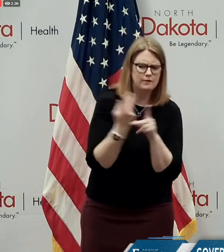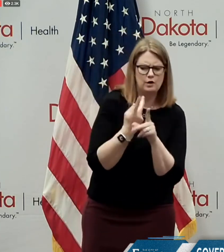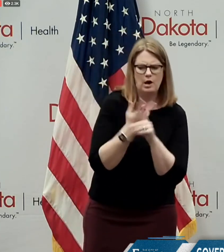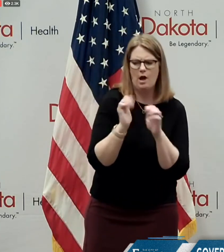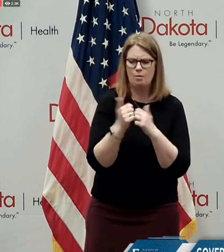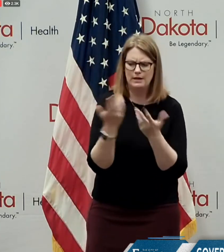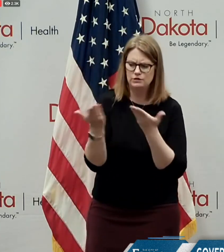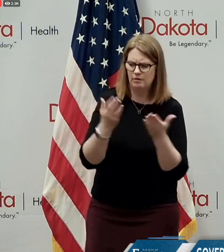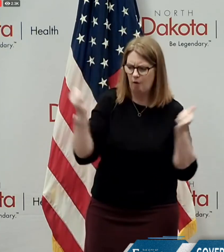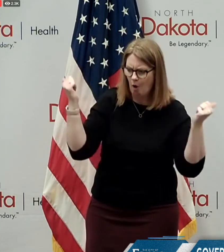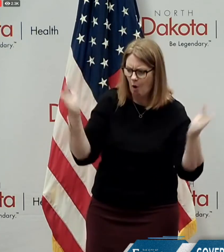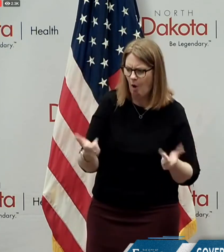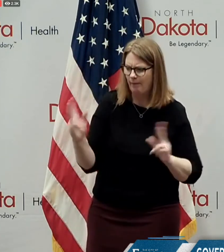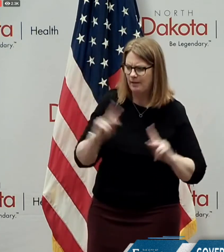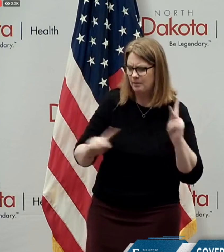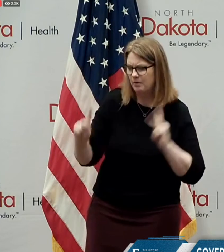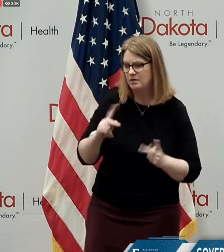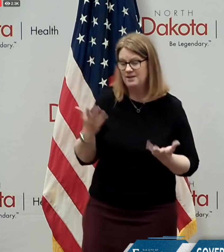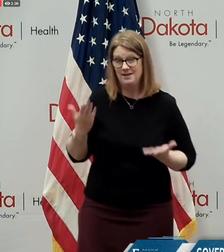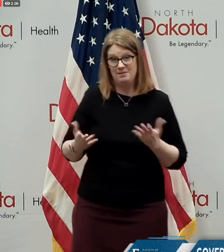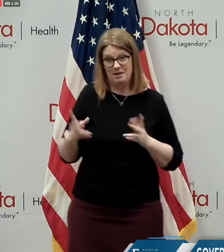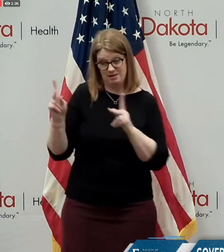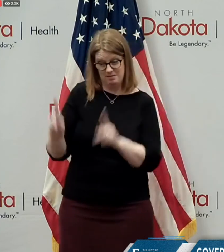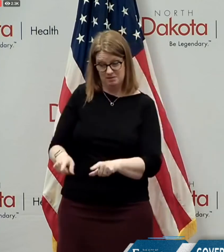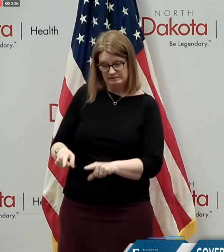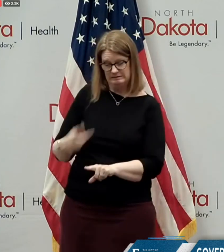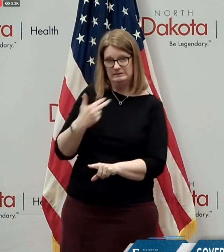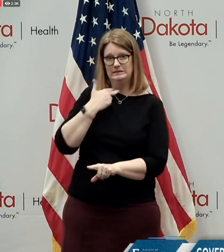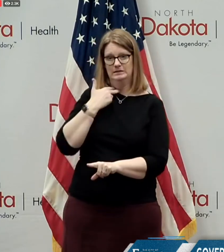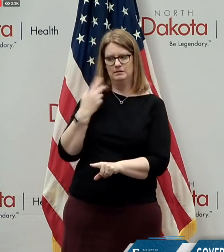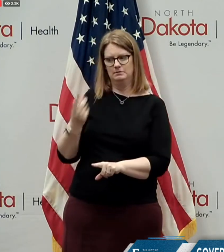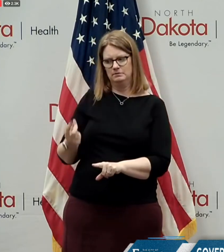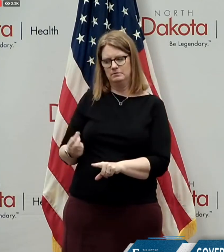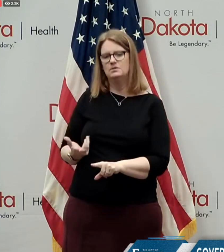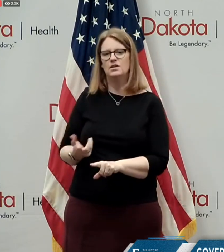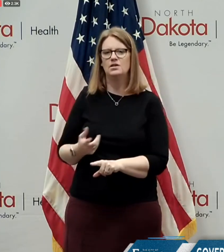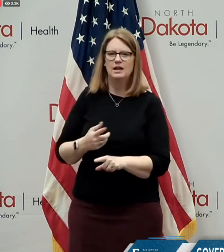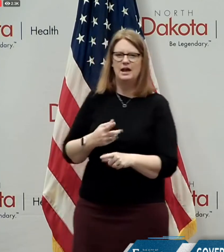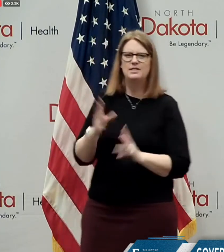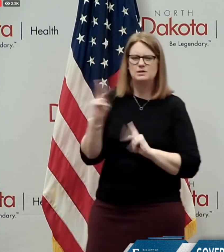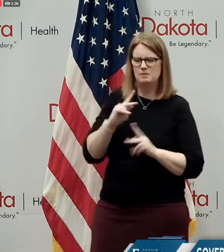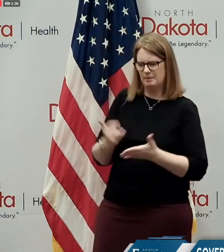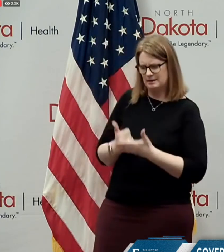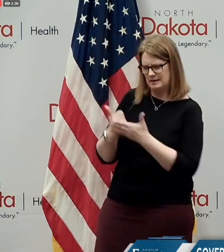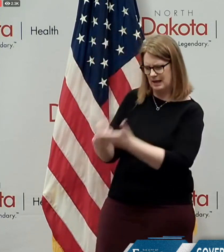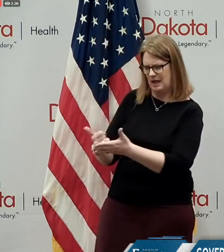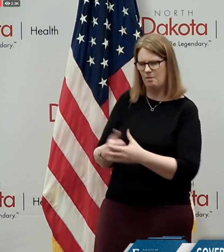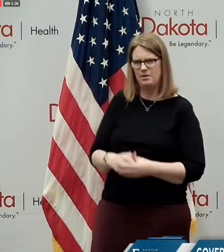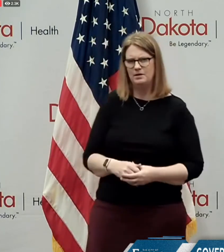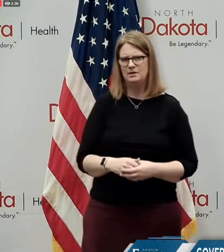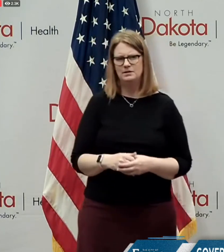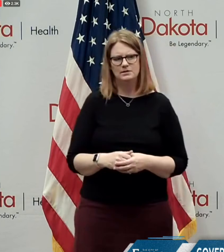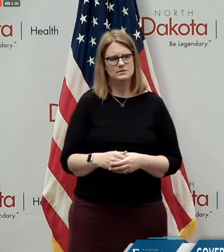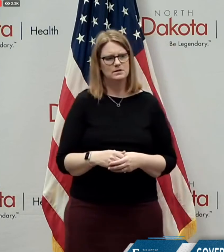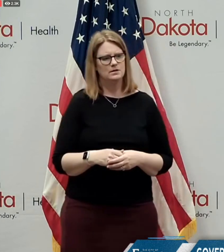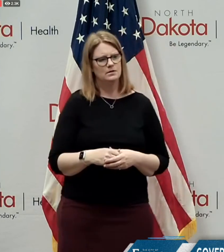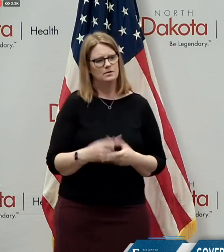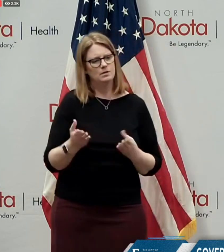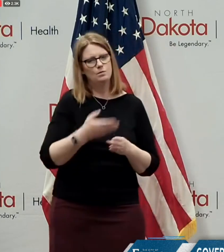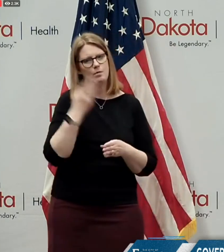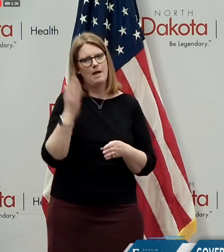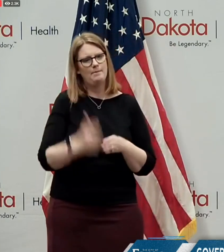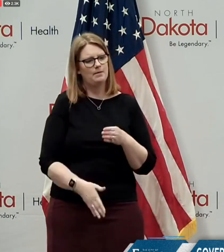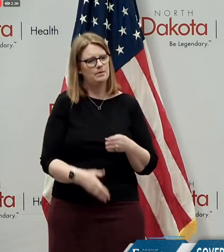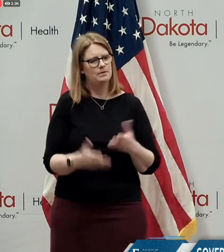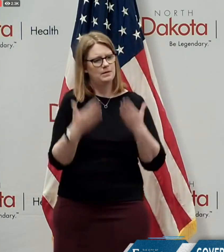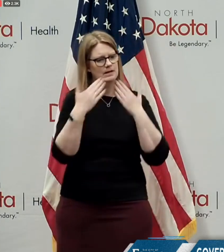that may find themselves in such a challenging position. So there was a gratitude component in that as well. So we'll wrap up